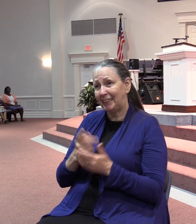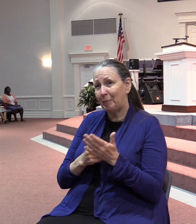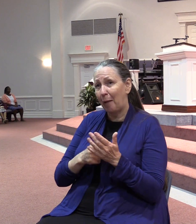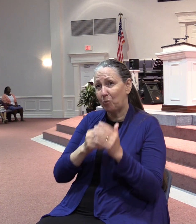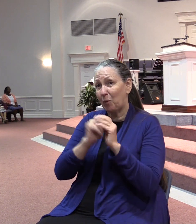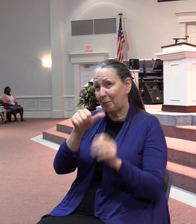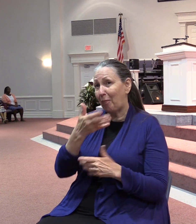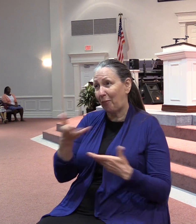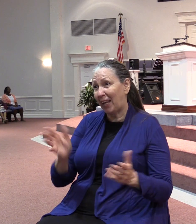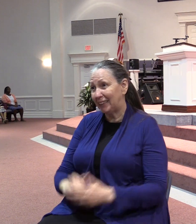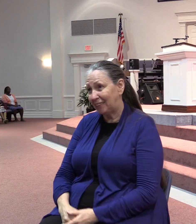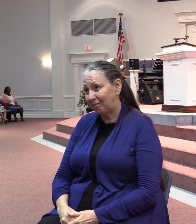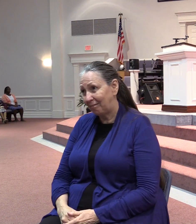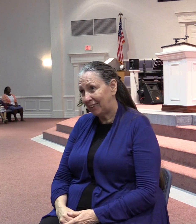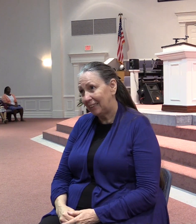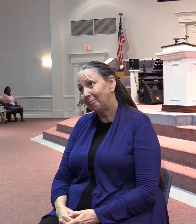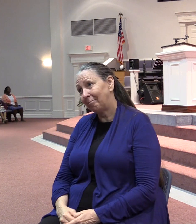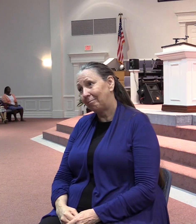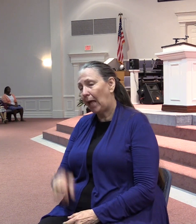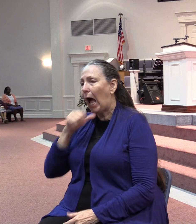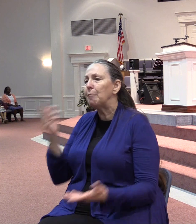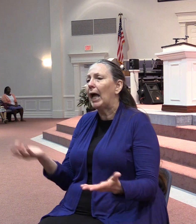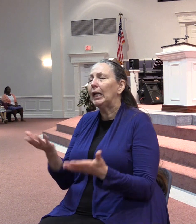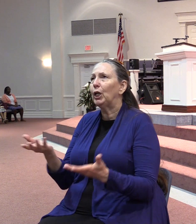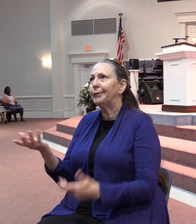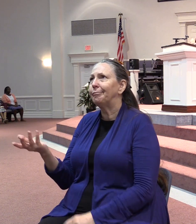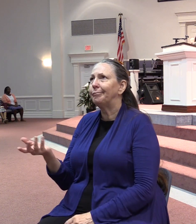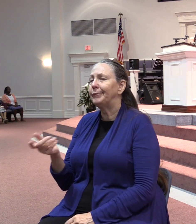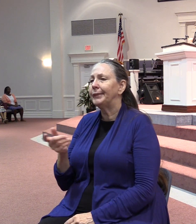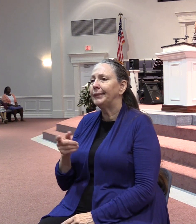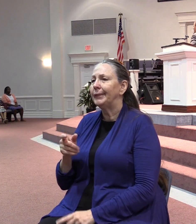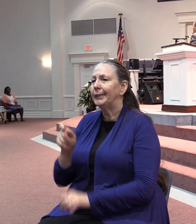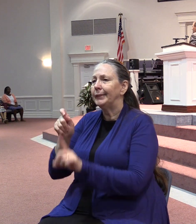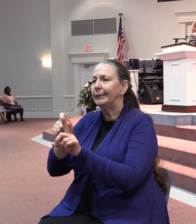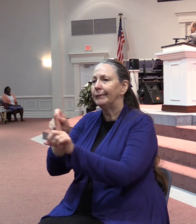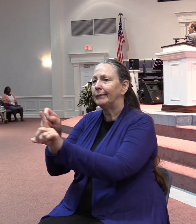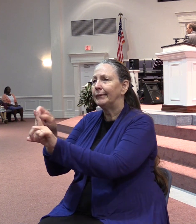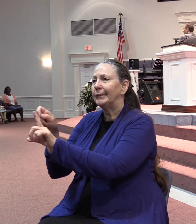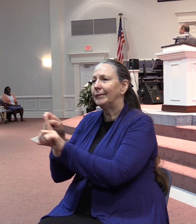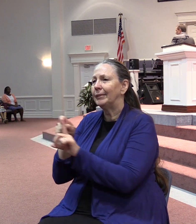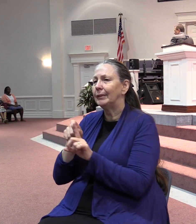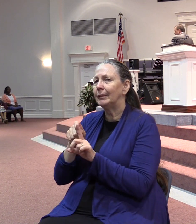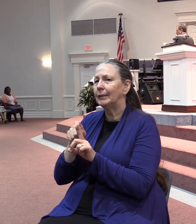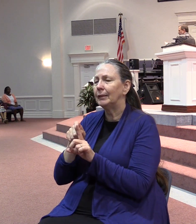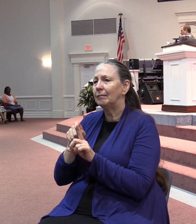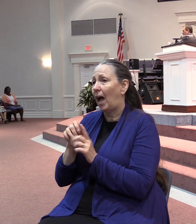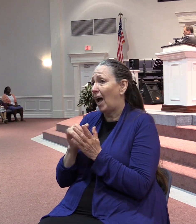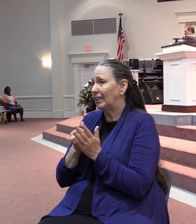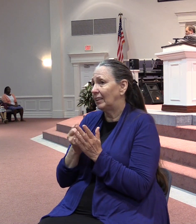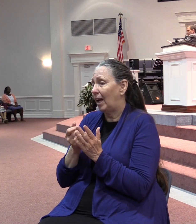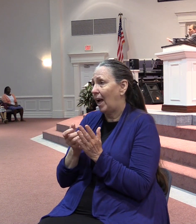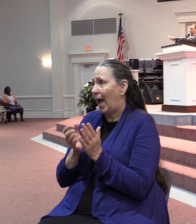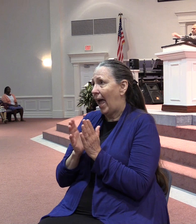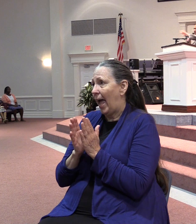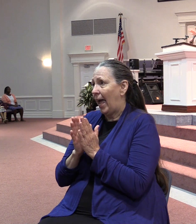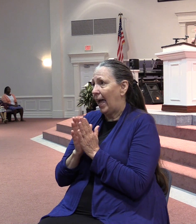gods. Okay? Now, I'm not here to pinpoint. Matter of fact, I'll just ask for there